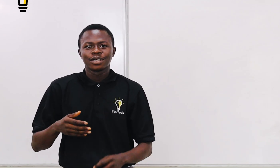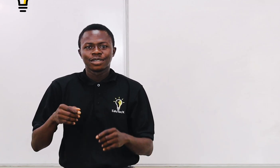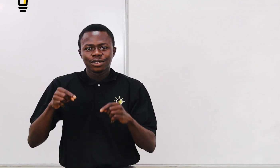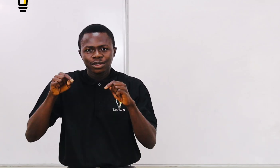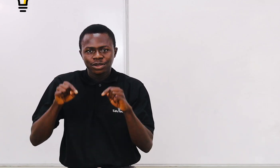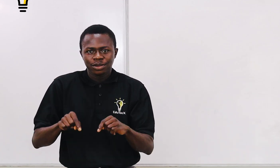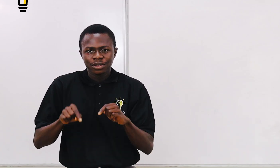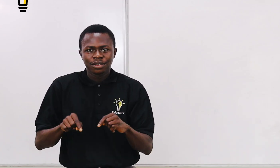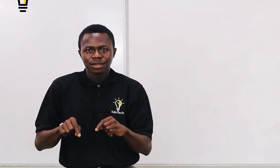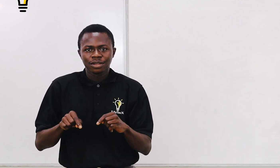Today,